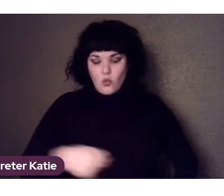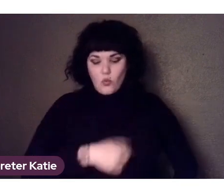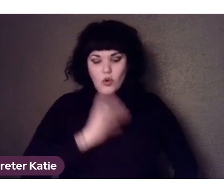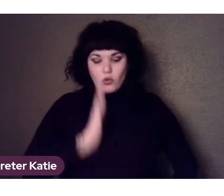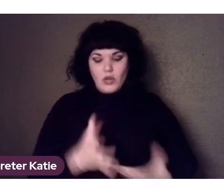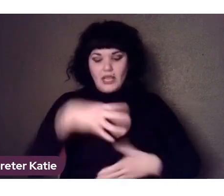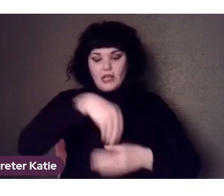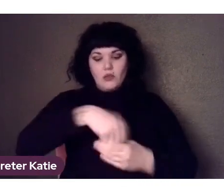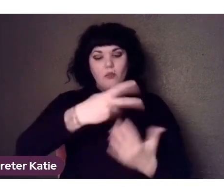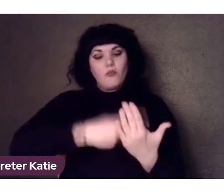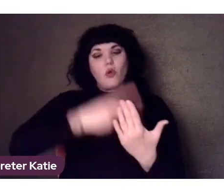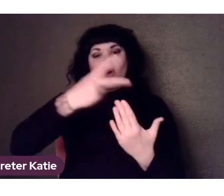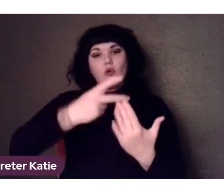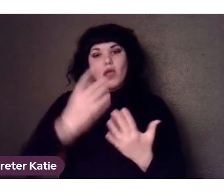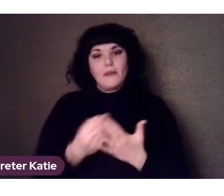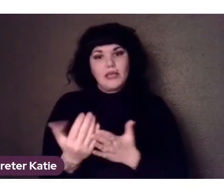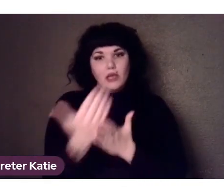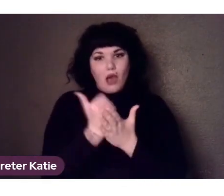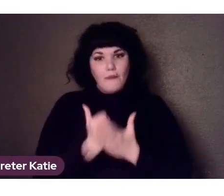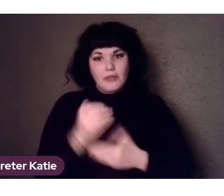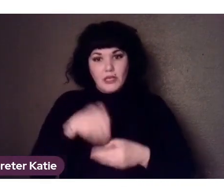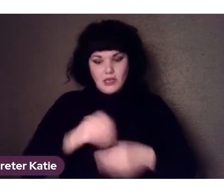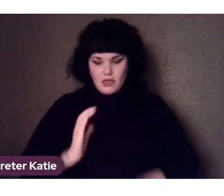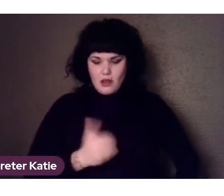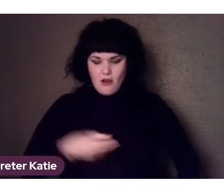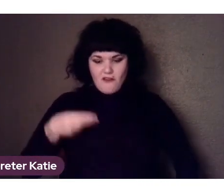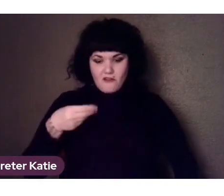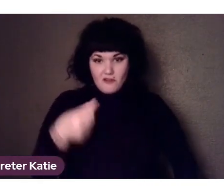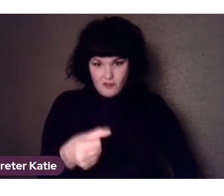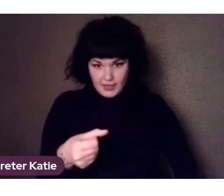program income in our funding model.